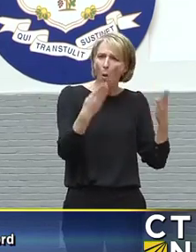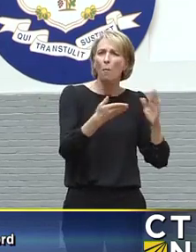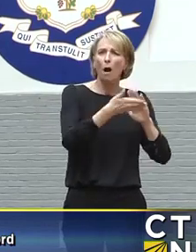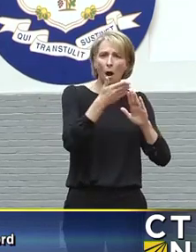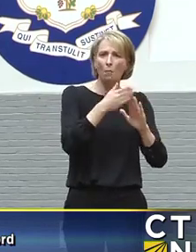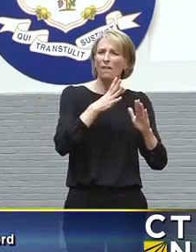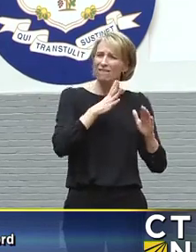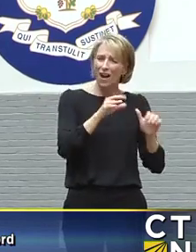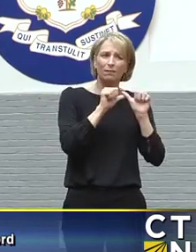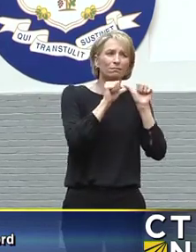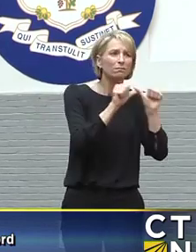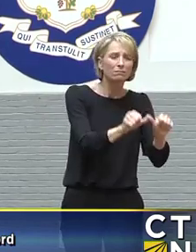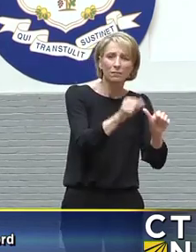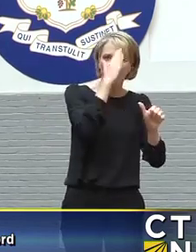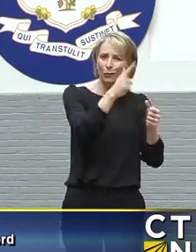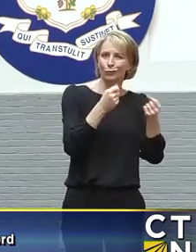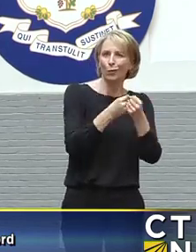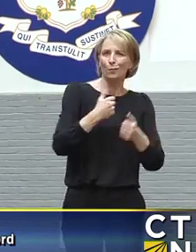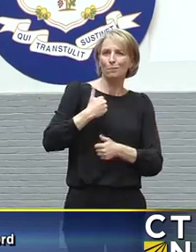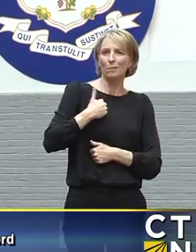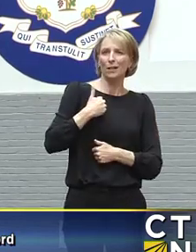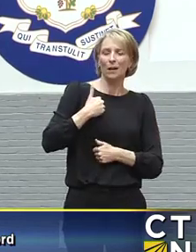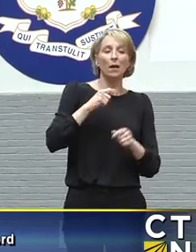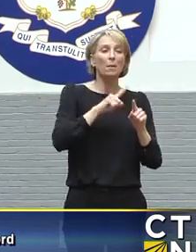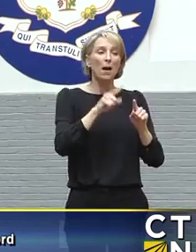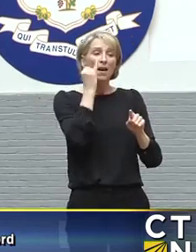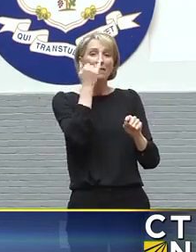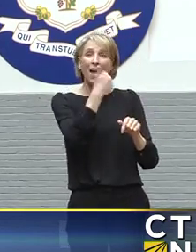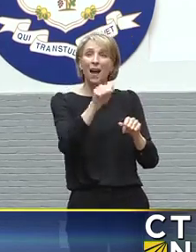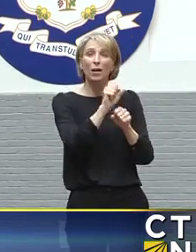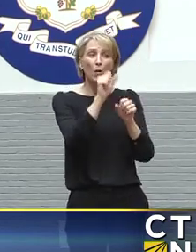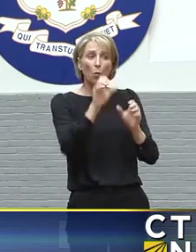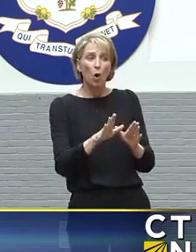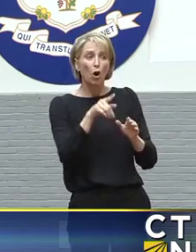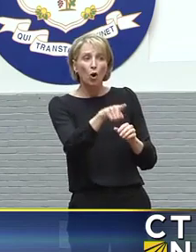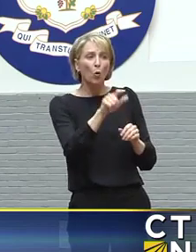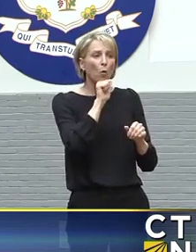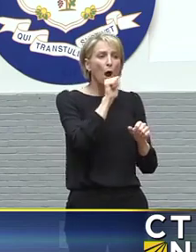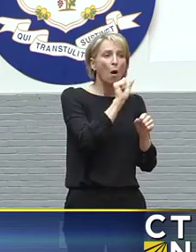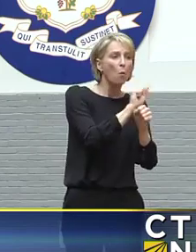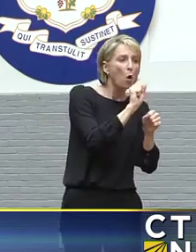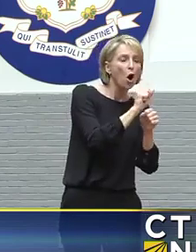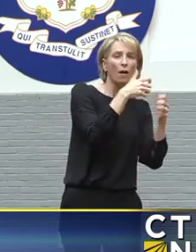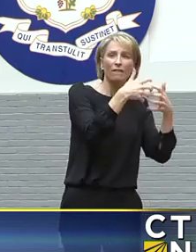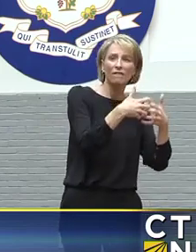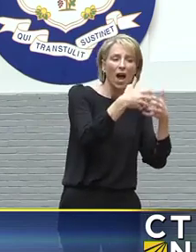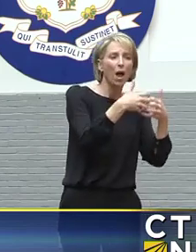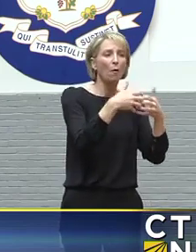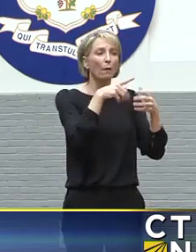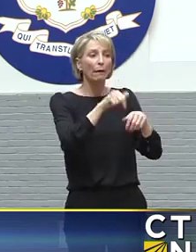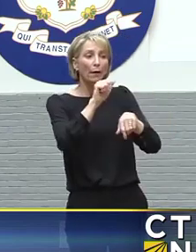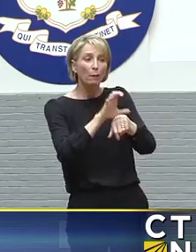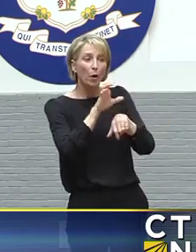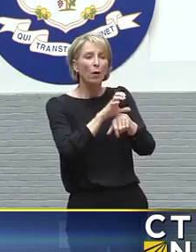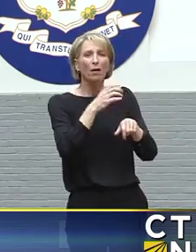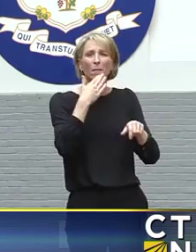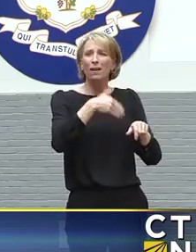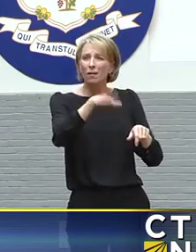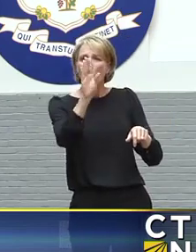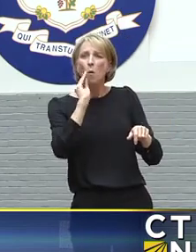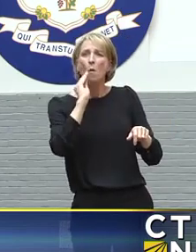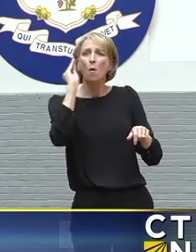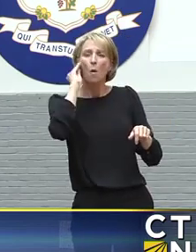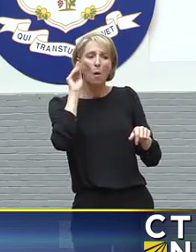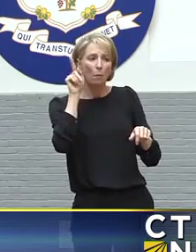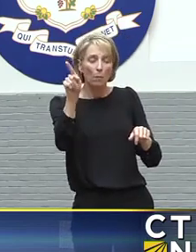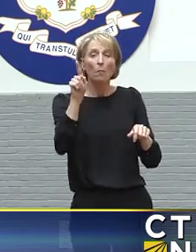at the factory floor, send them home. Anybody who is on the factory floor, make sure they test themselves before